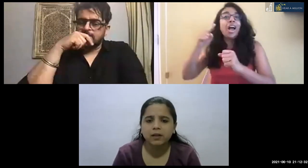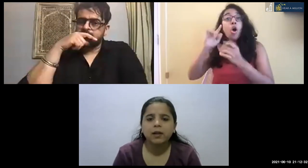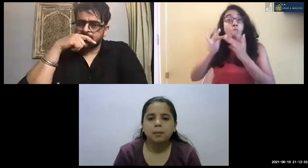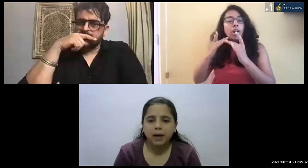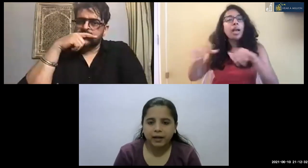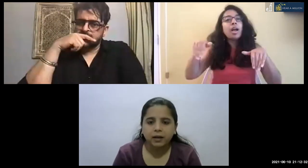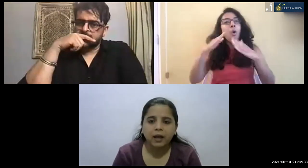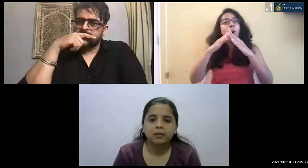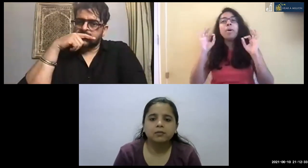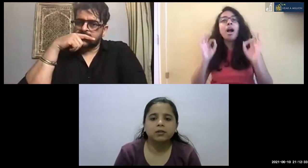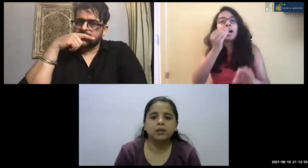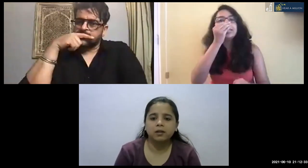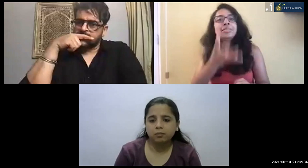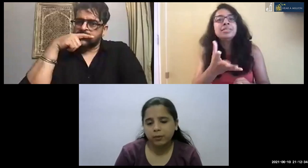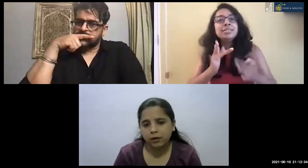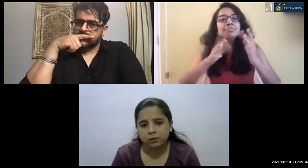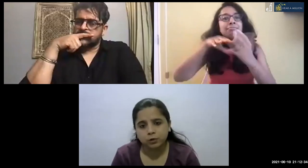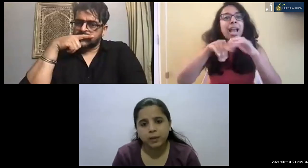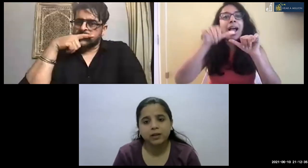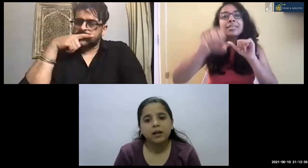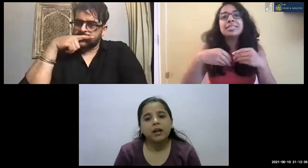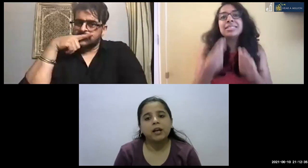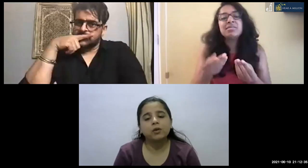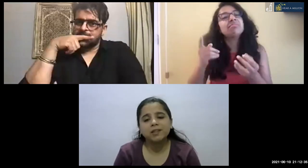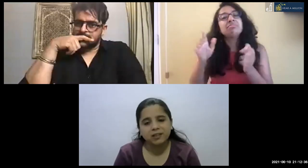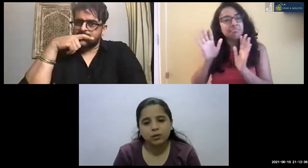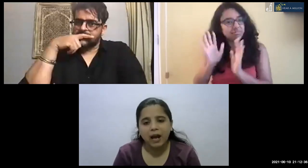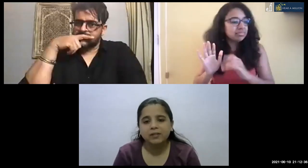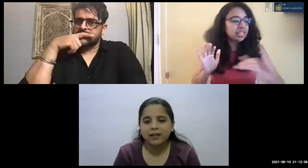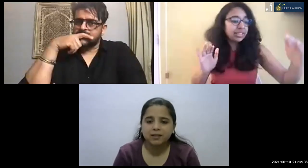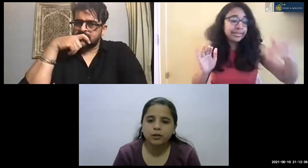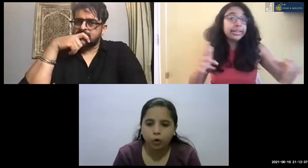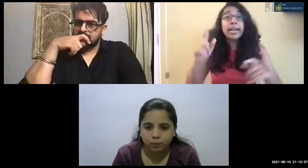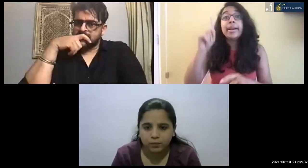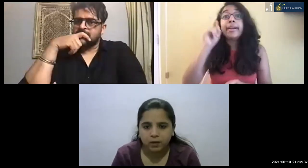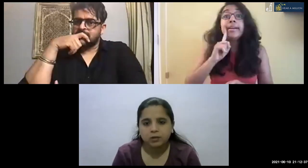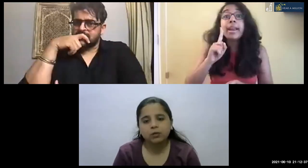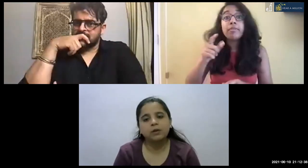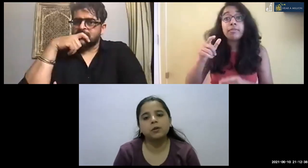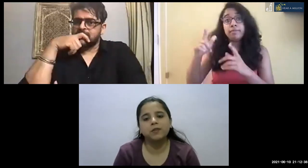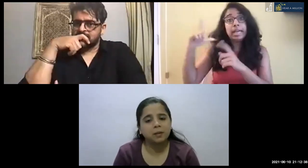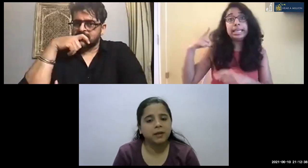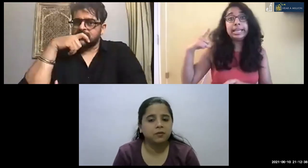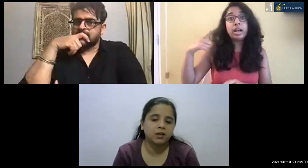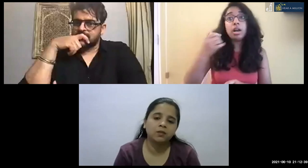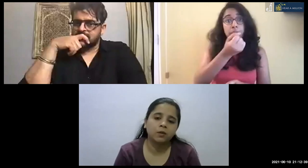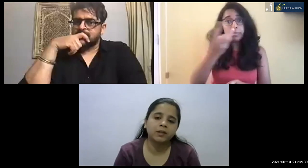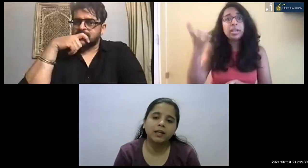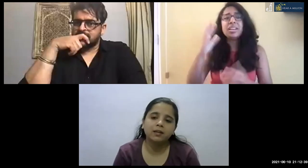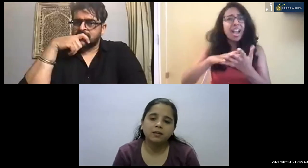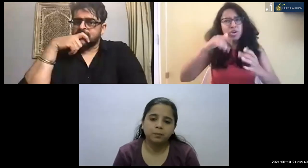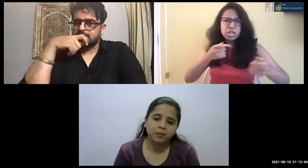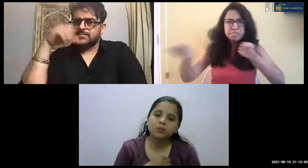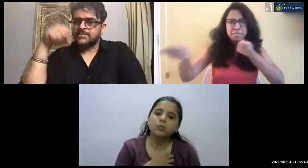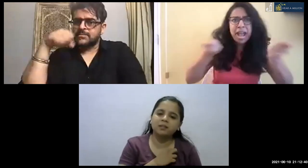great mind and brain also, but it was easy to have the access at home. So it was very benefited for